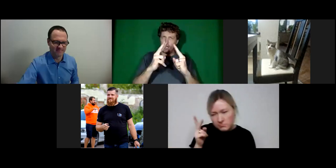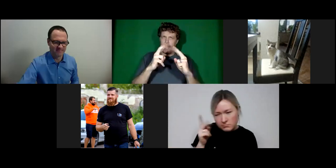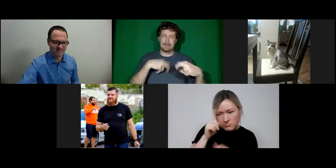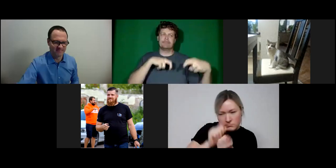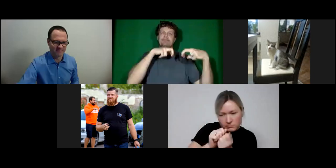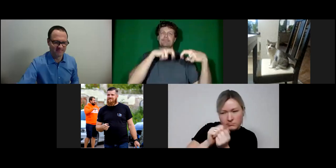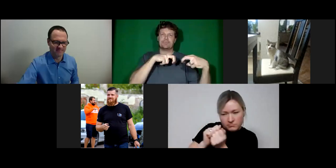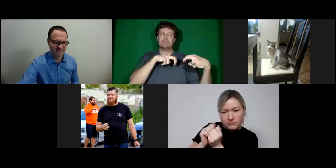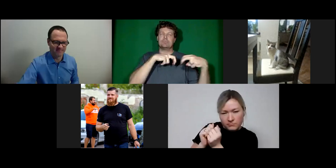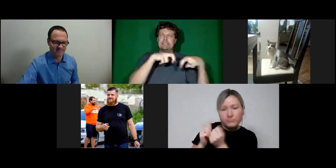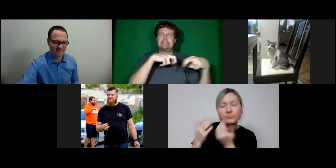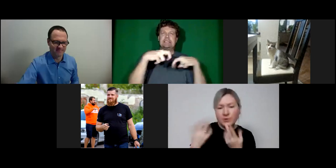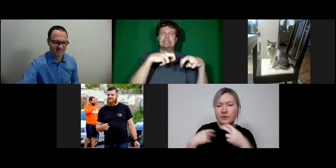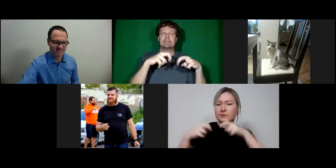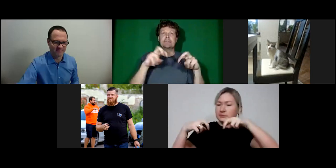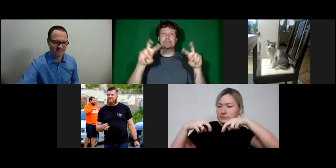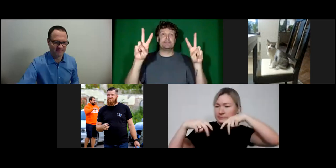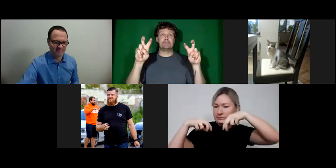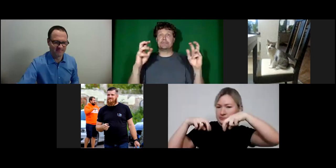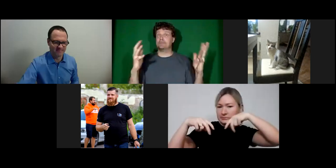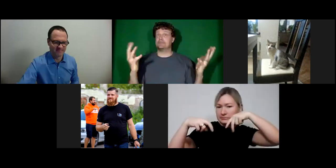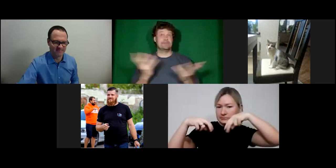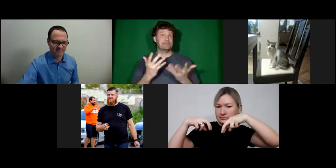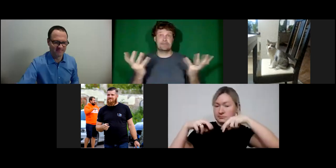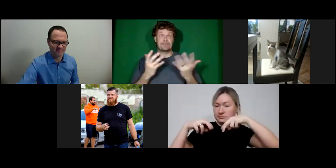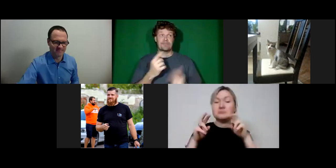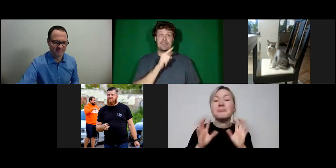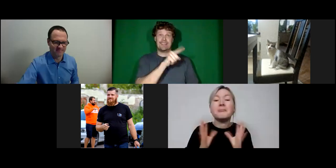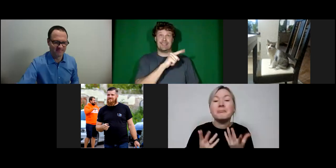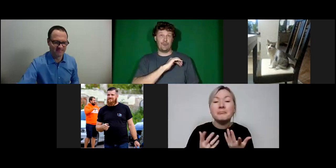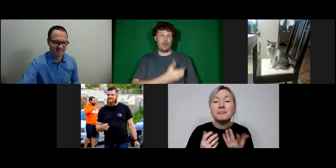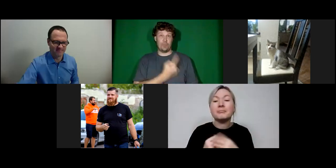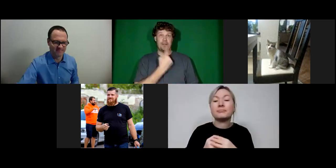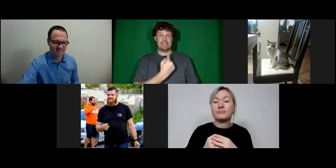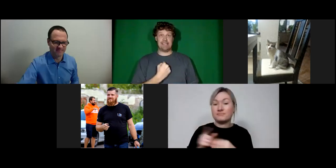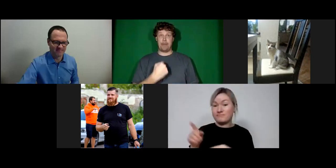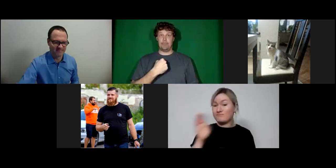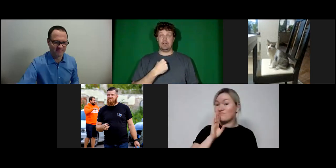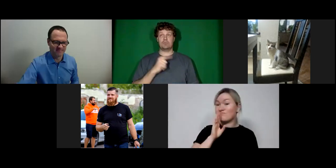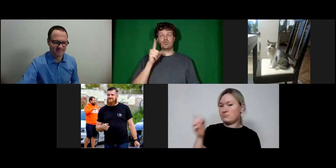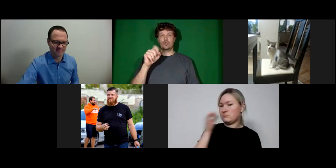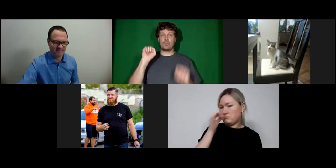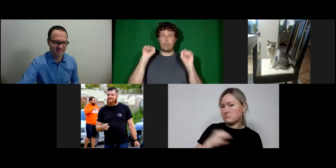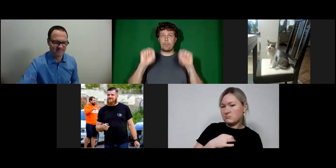So she then would demonstrate her moves. I would watch her, memorize it.